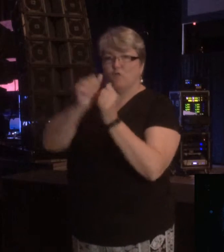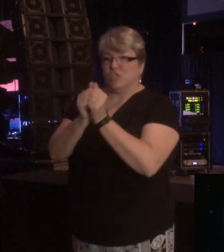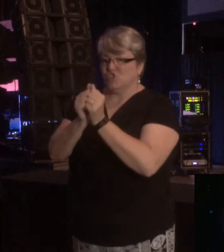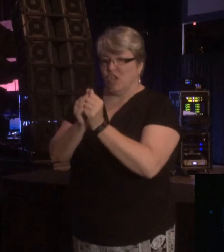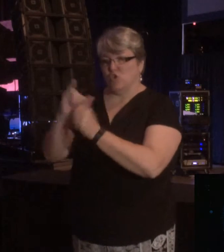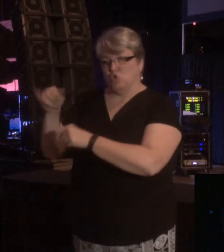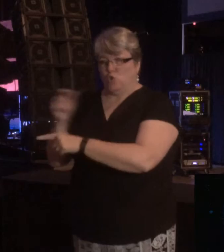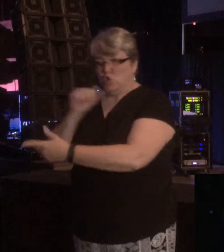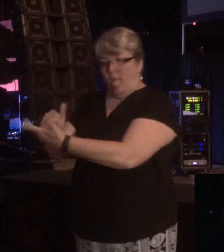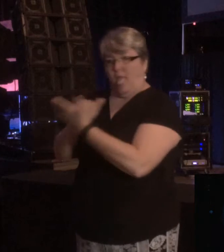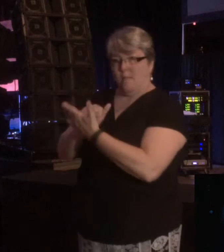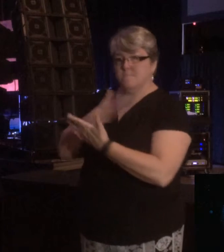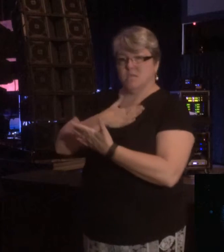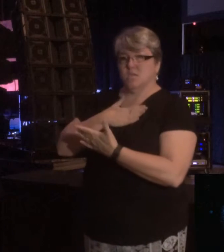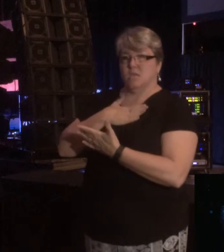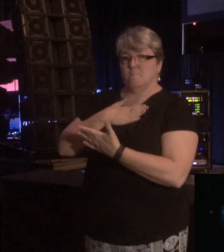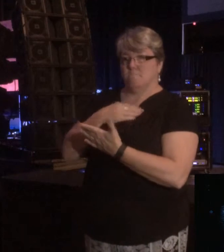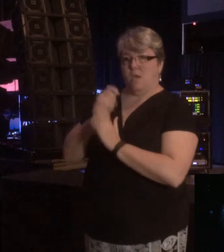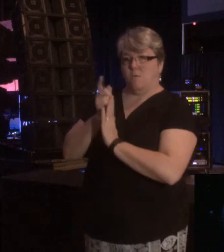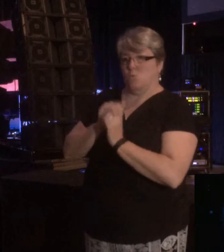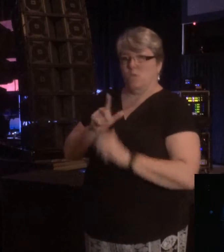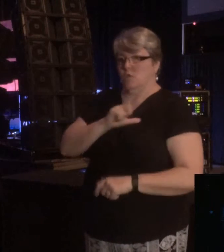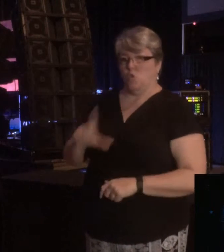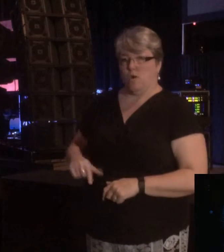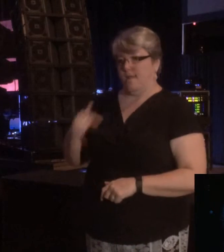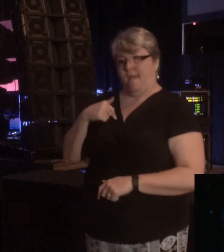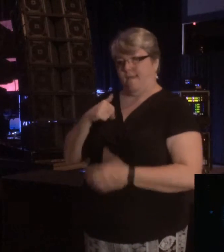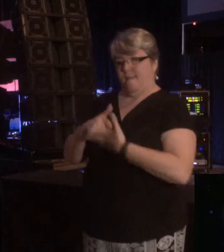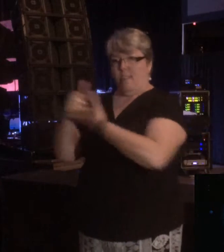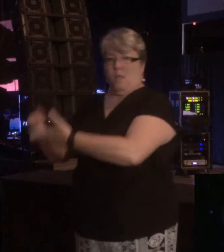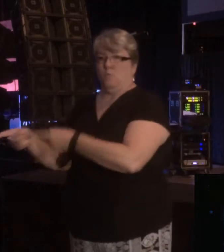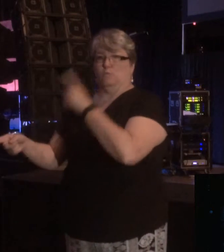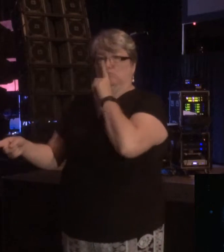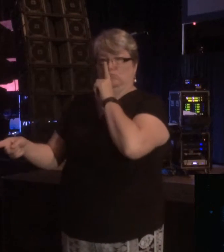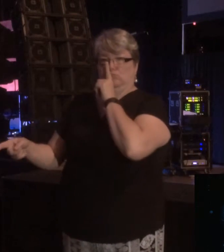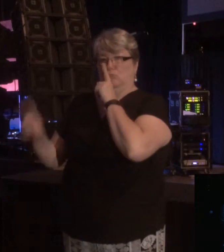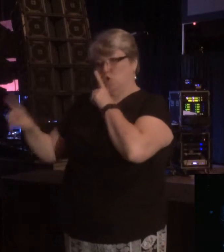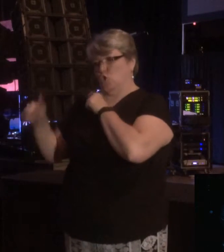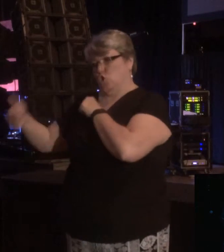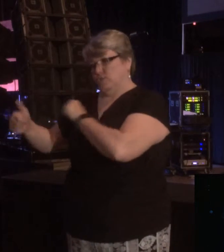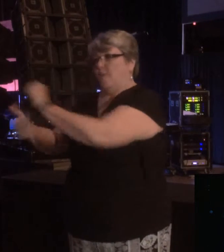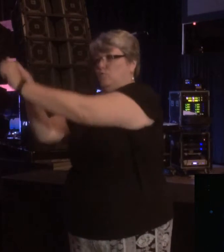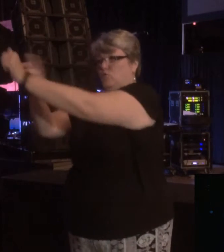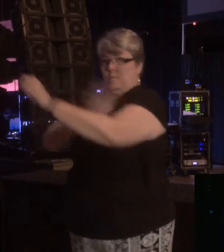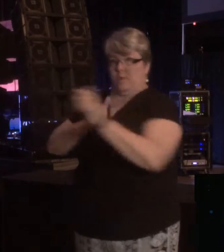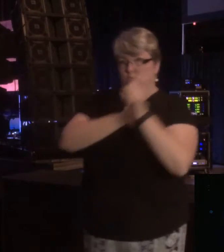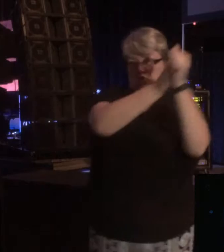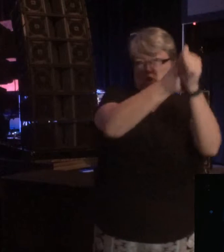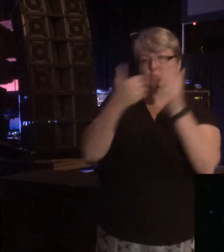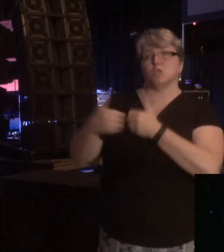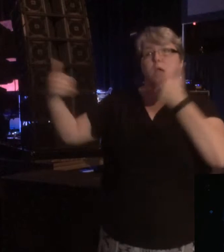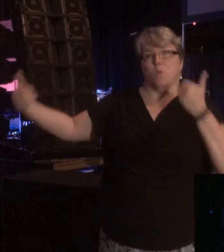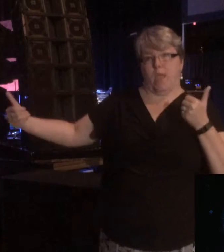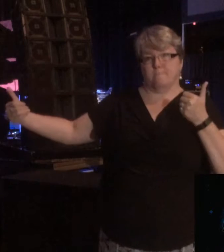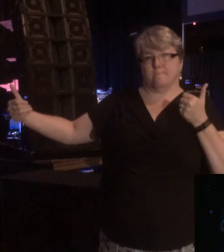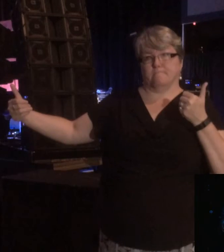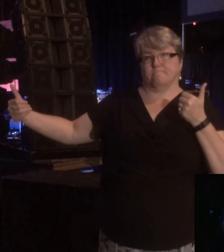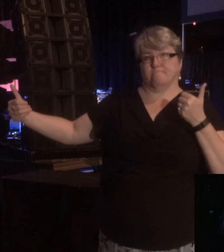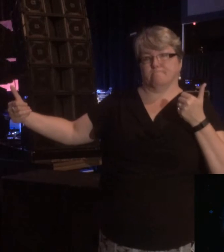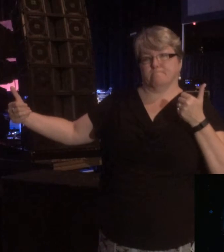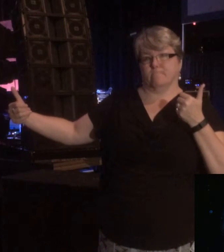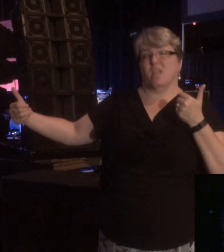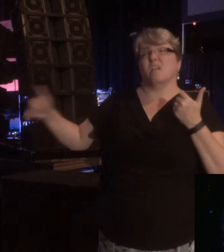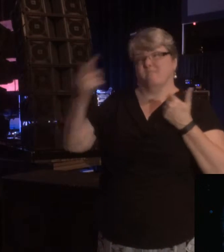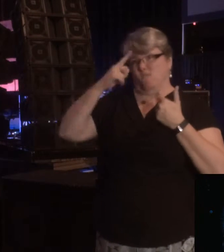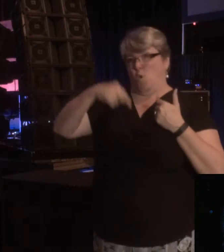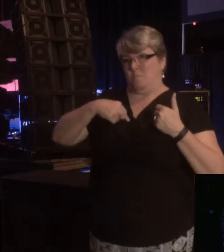say, and I want you to be in that. And I want that for the long term. And I'm ready to get engaged now. And that was a shifting point for me of thinking